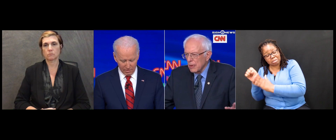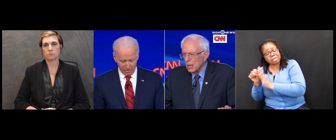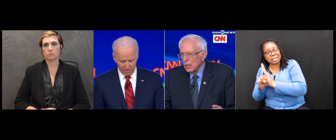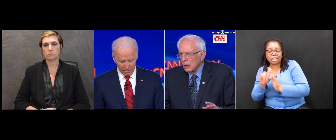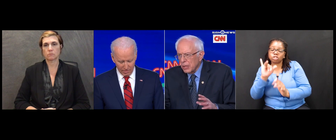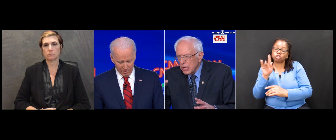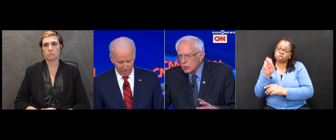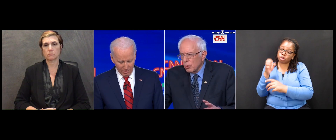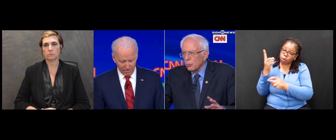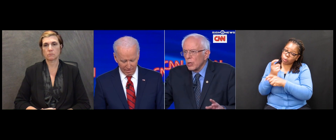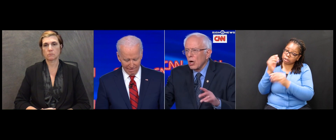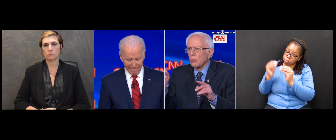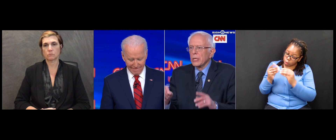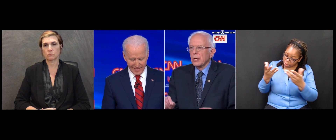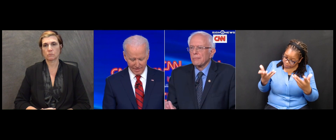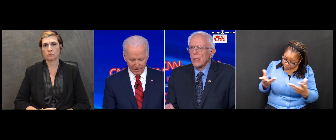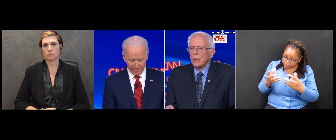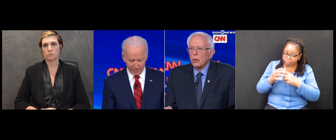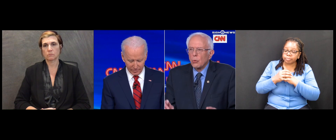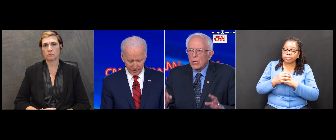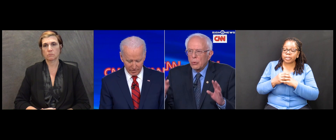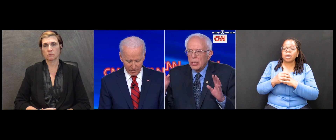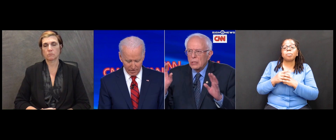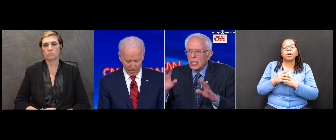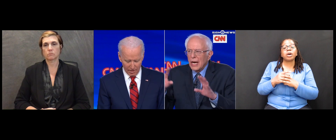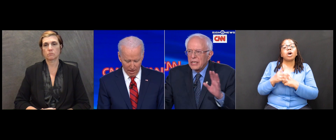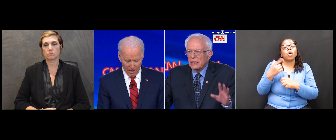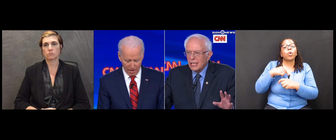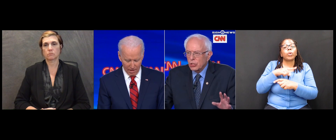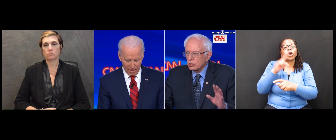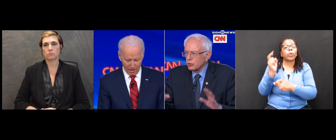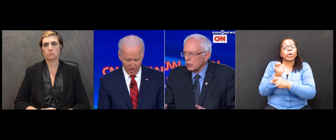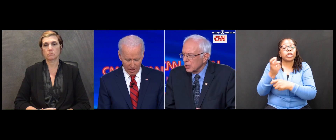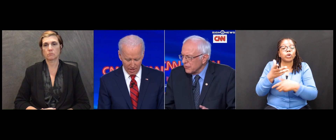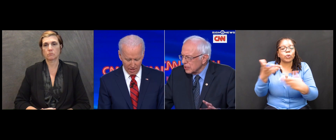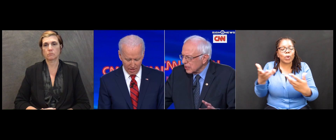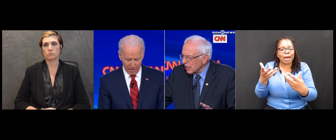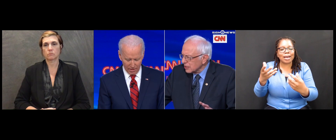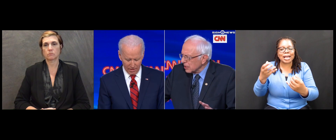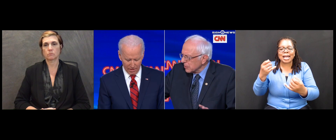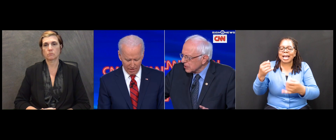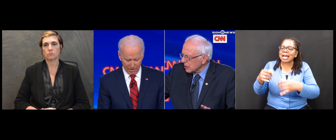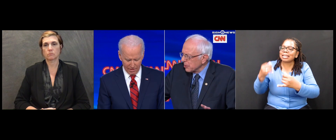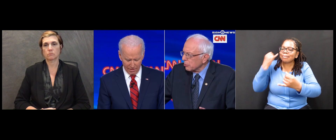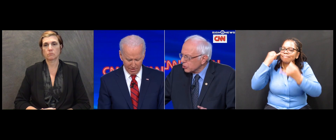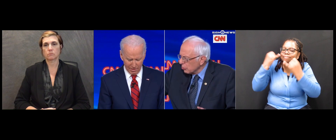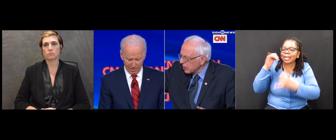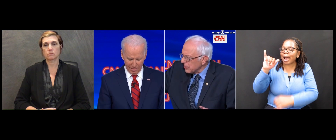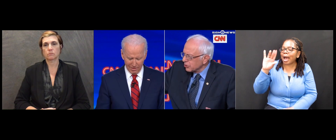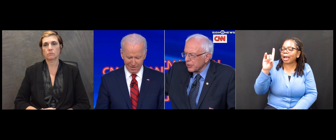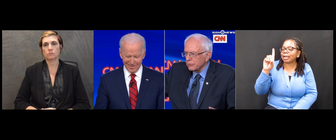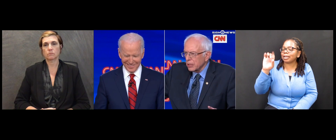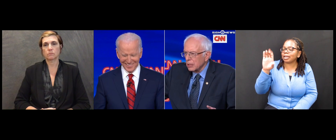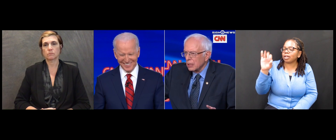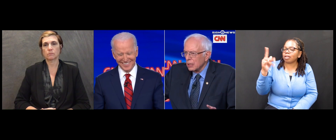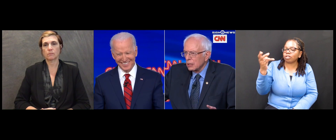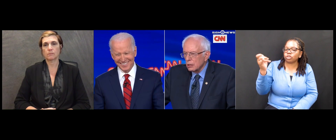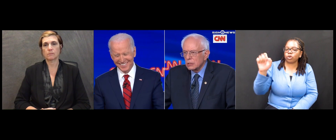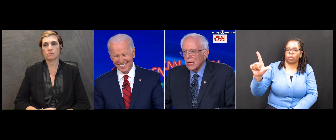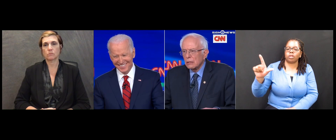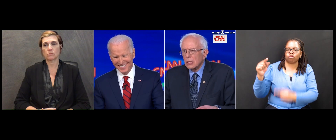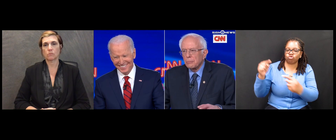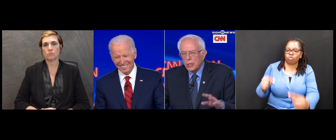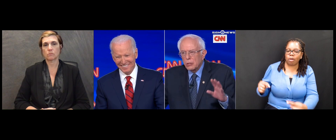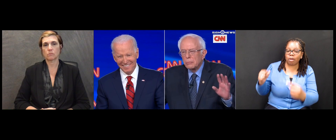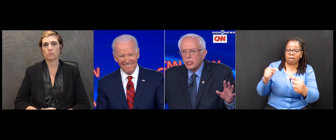have. But here's what we are winning. We are winning the ideological struggle, even in states like Mississippi, where Joe won a major victory.